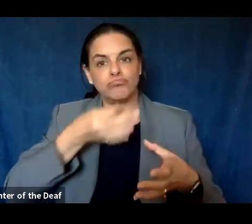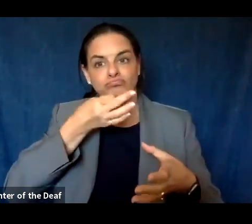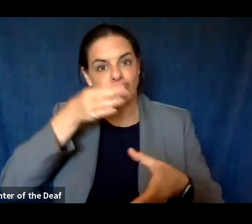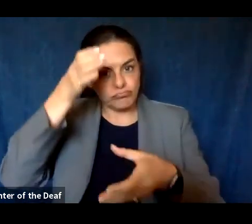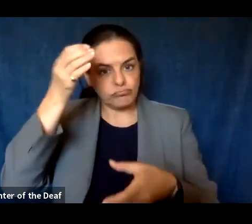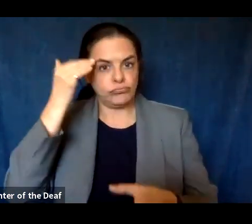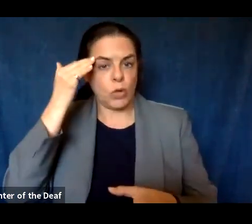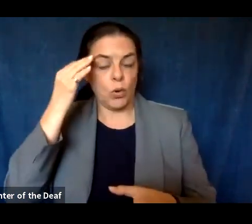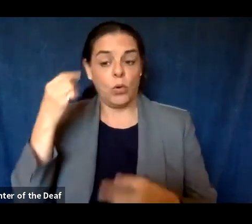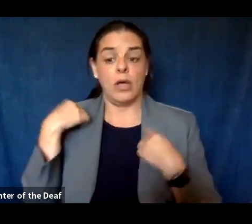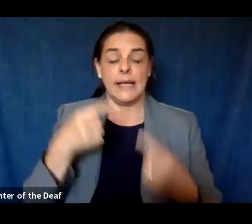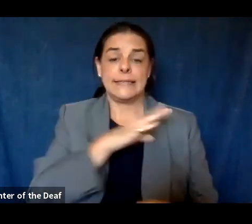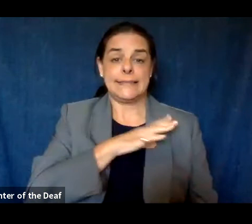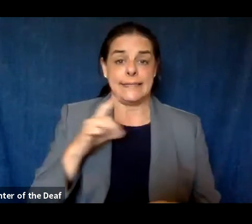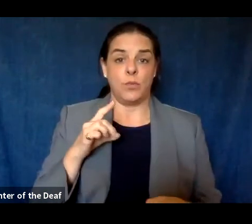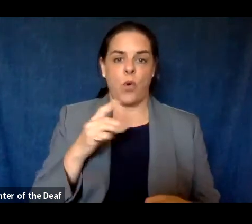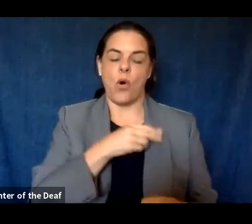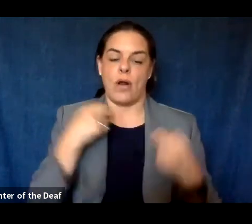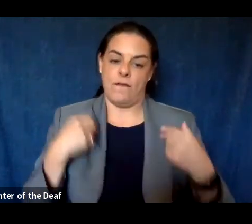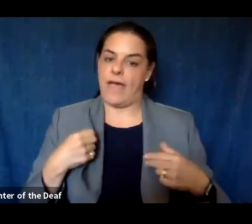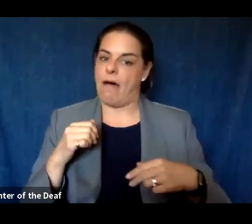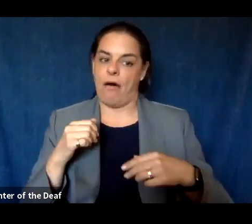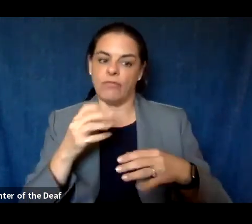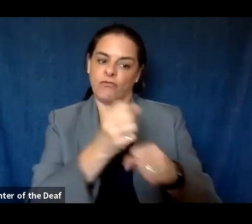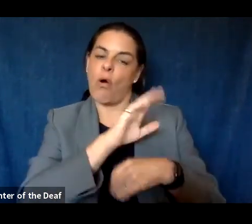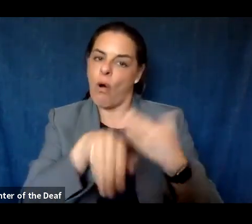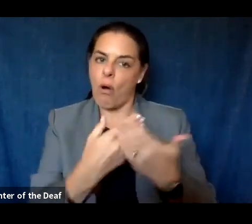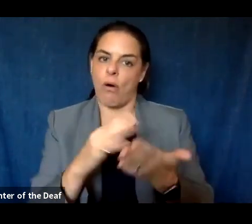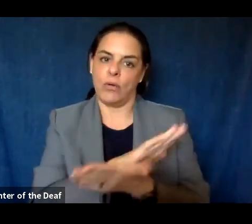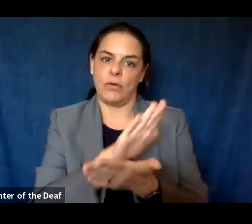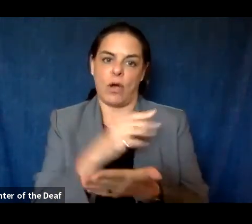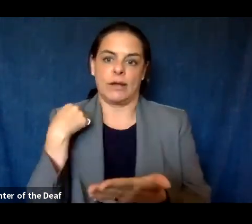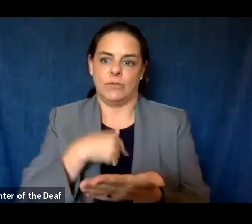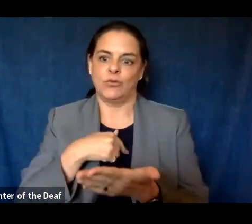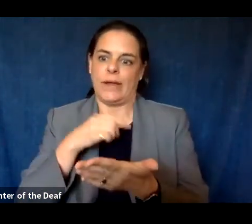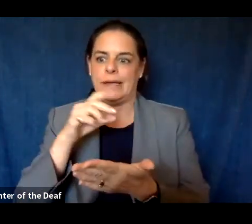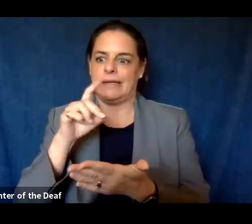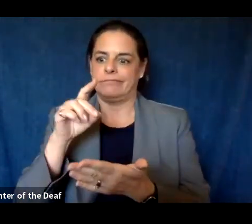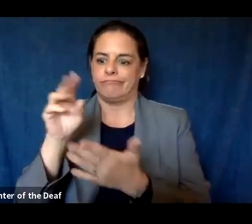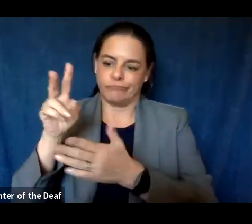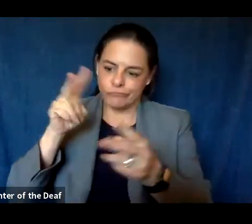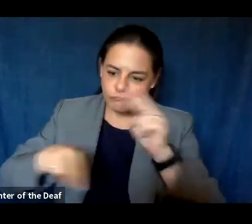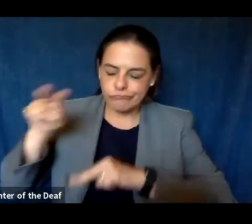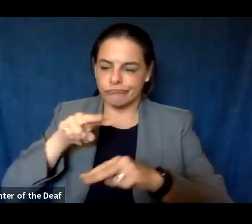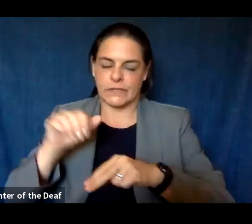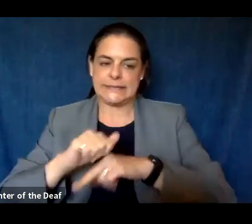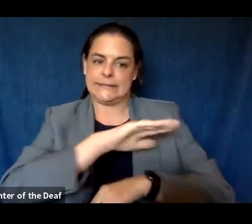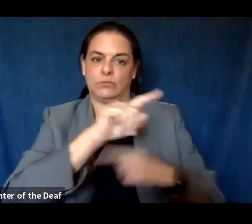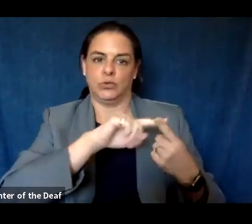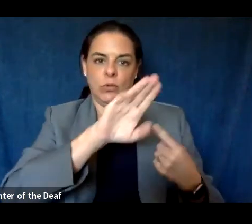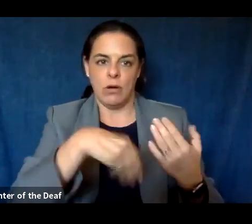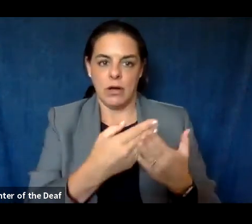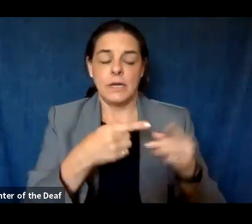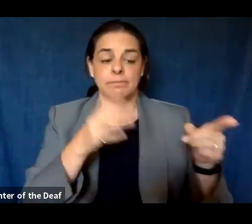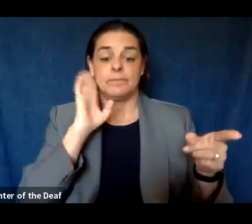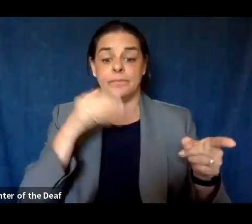Health has since been sent all of those documents. We'll be reviewing those documents this week and this evening, or Wednesday evening, sorry,